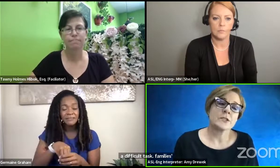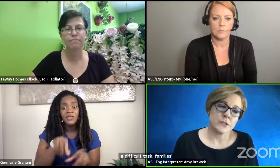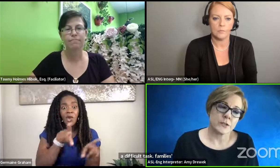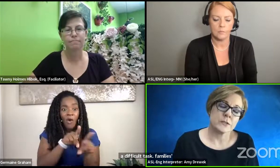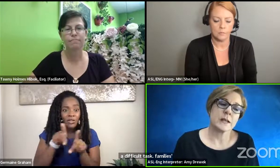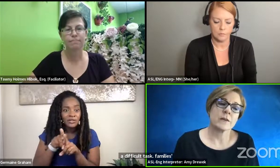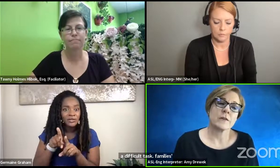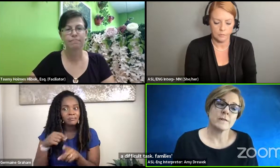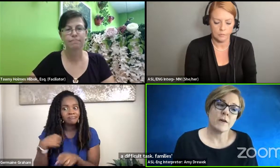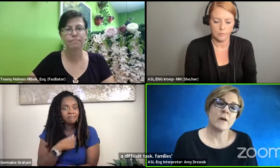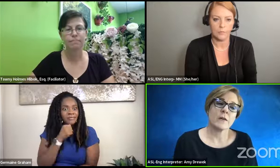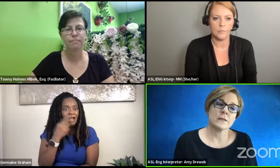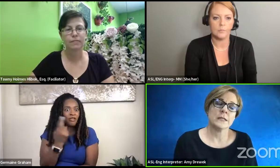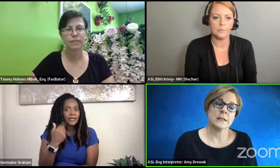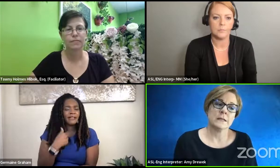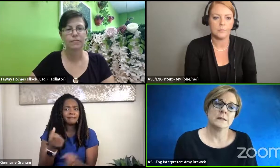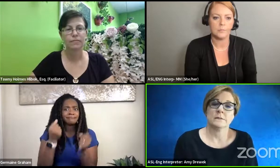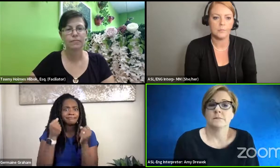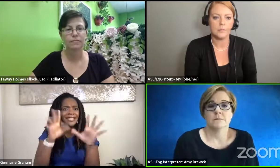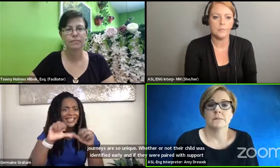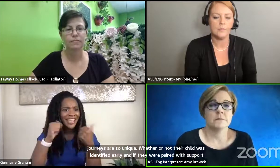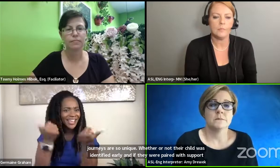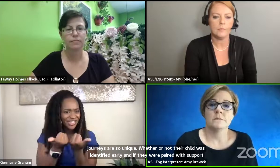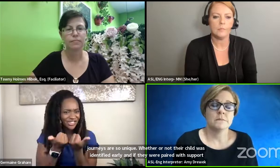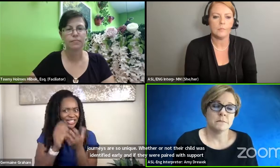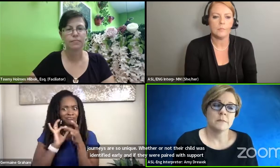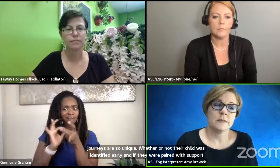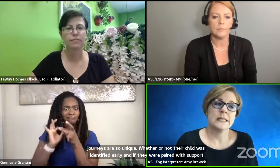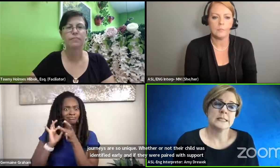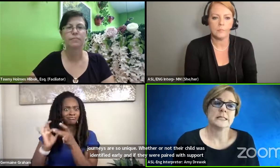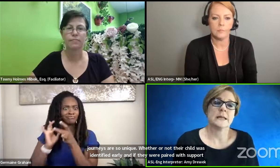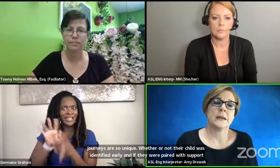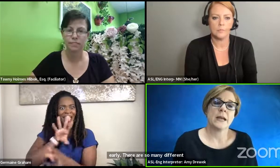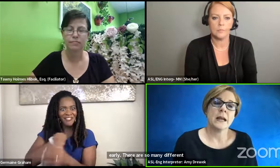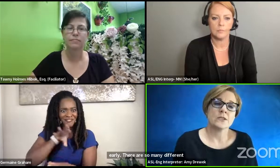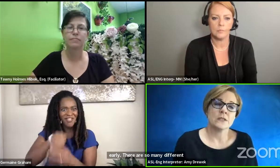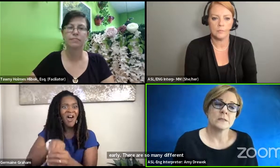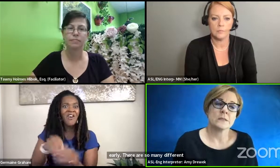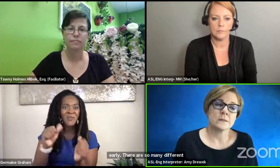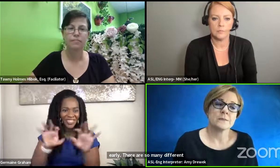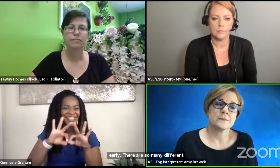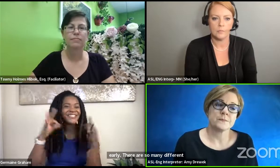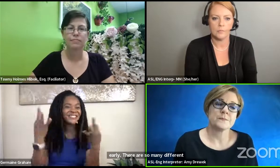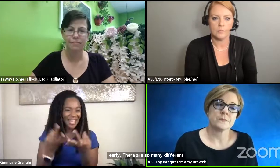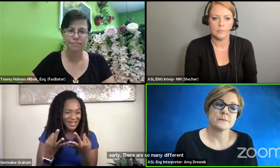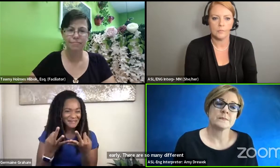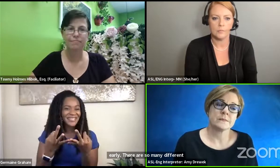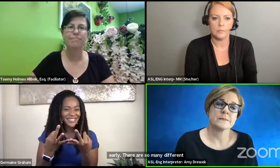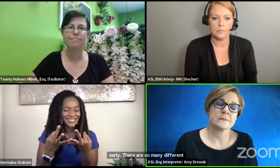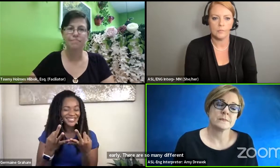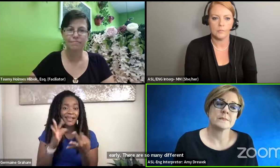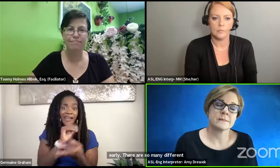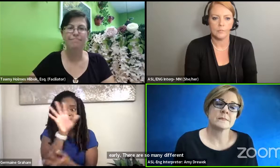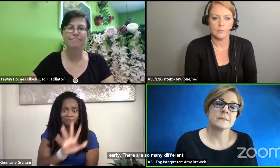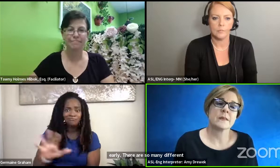different factors that are involved in these systemic connections.